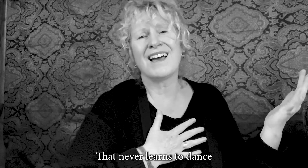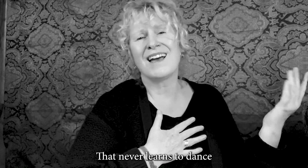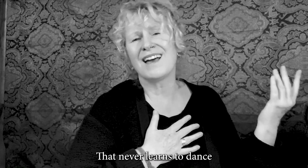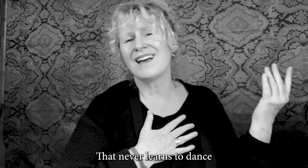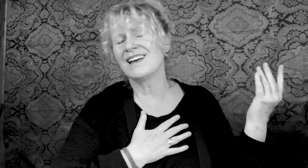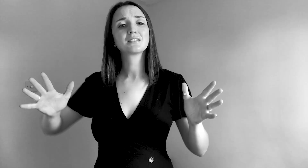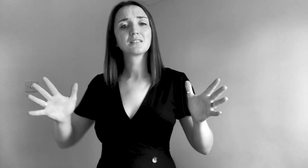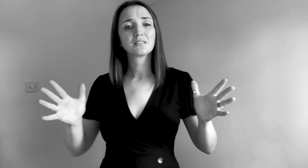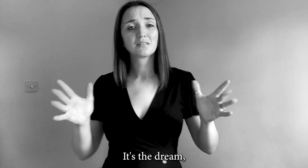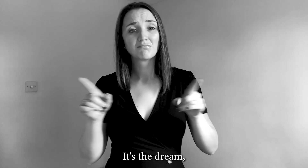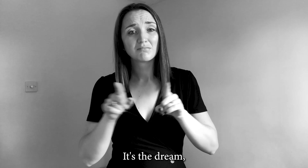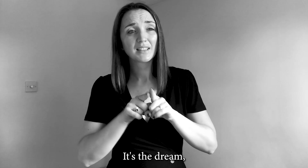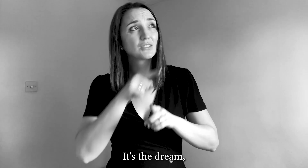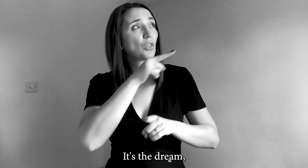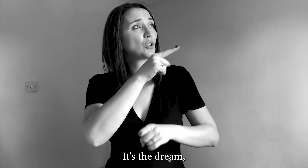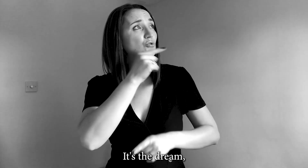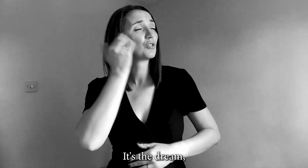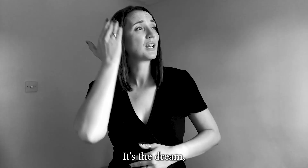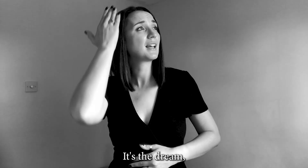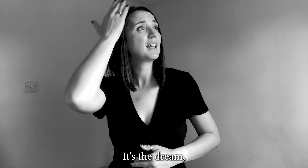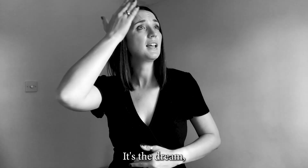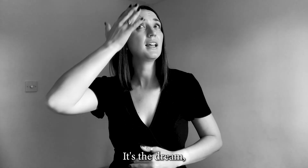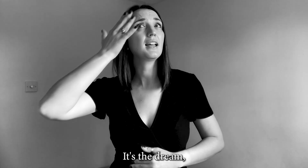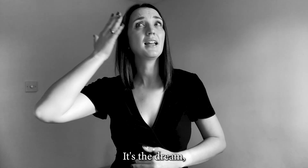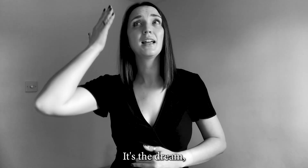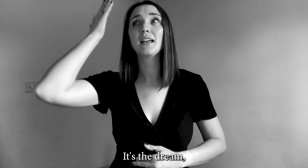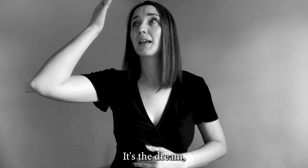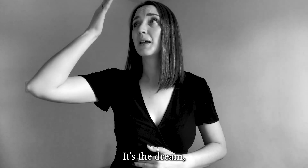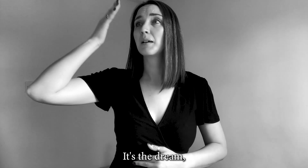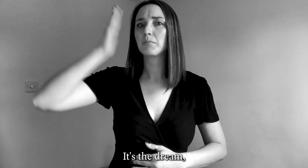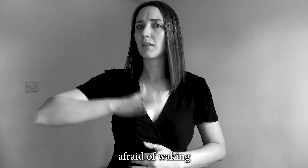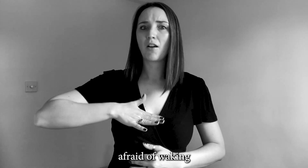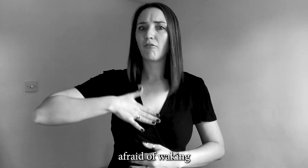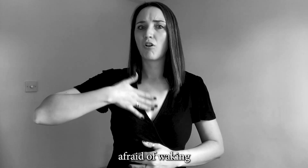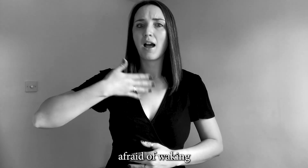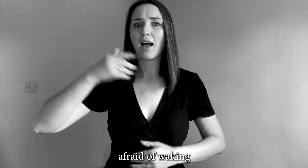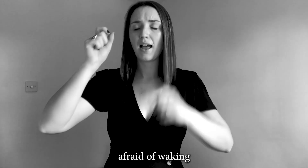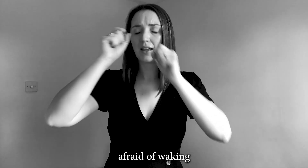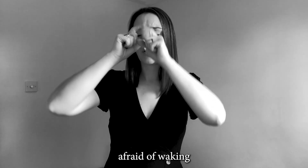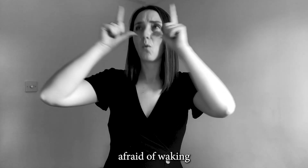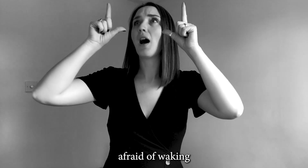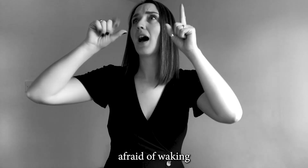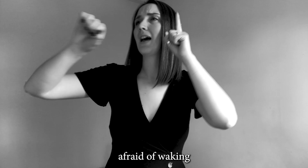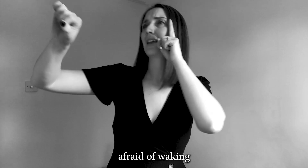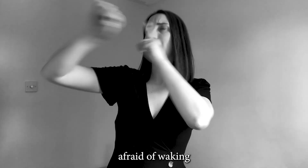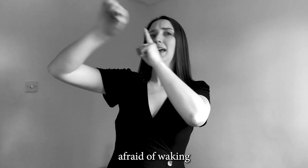It's the dream afraid of waking,